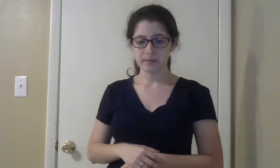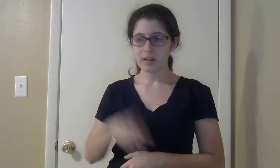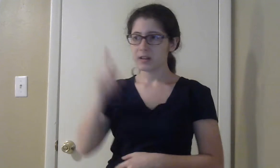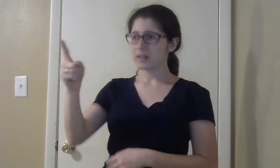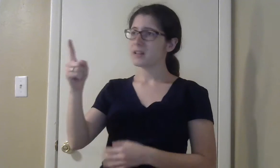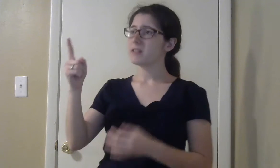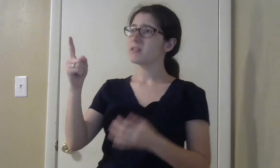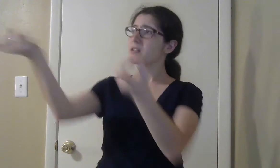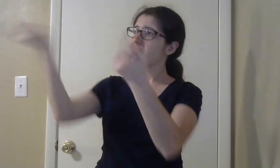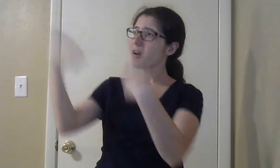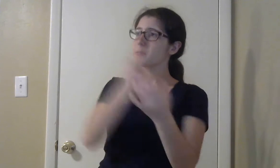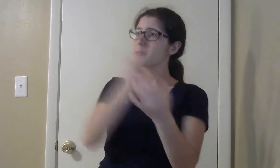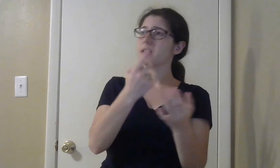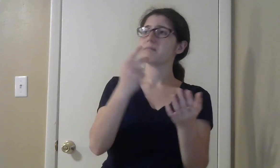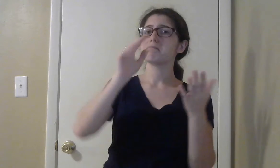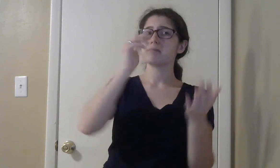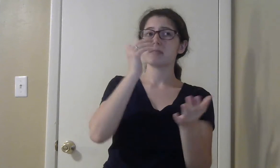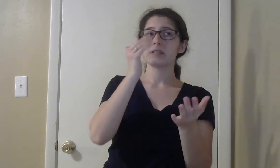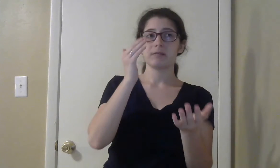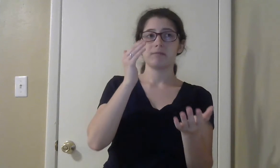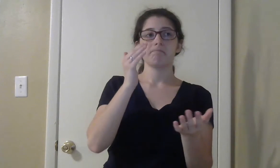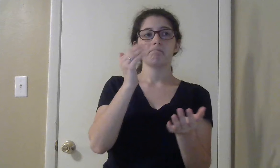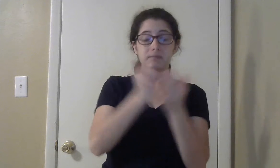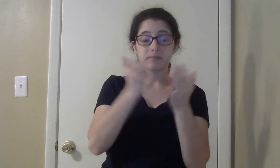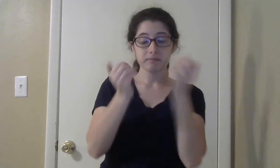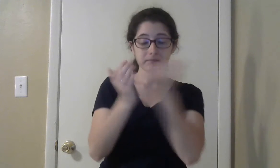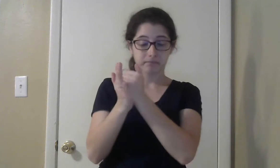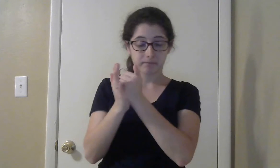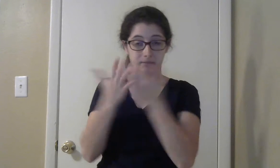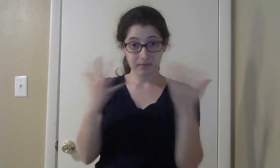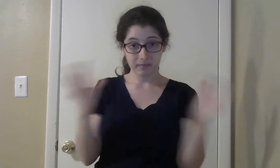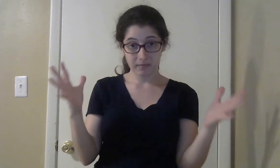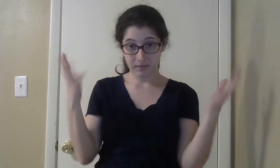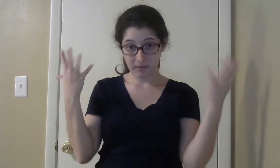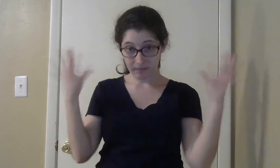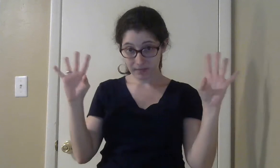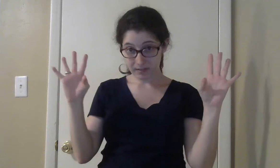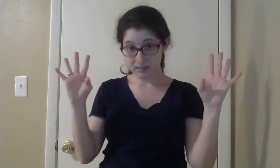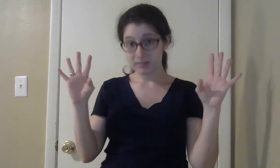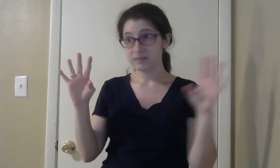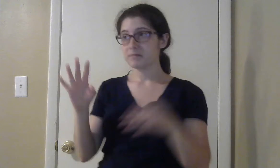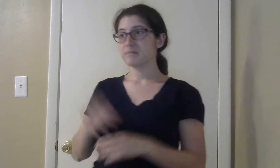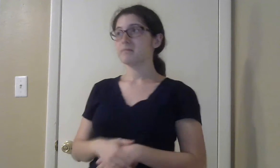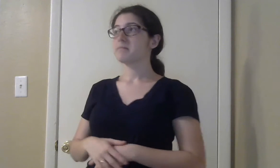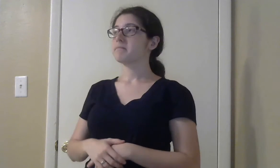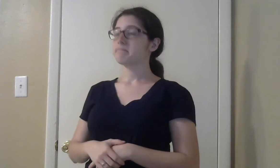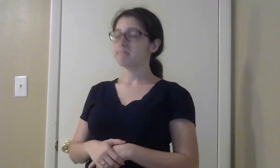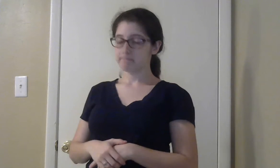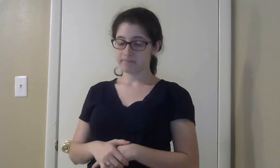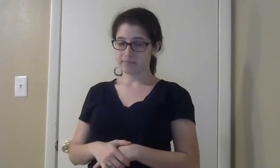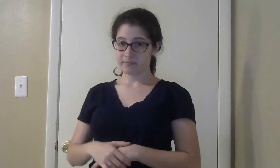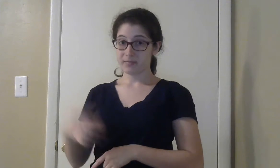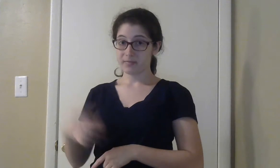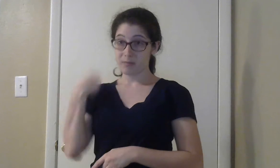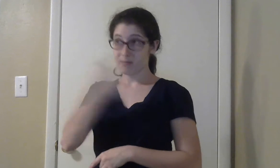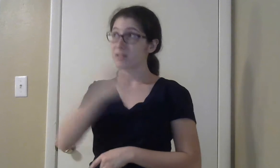away into heaven. We already have the down payment in our hearts of his presence and his spirit, but